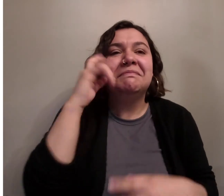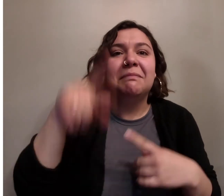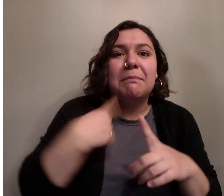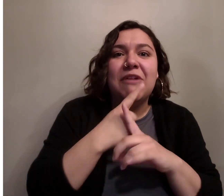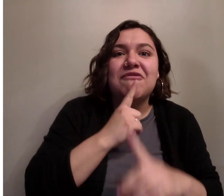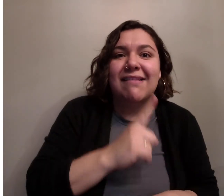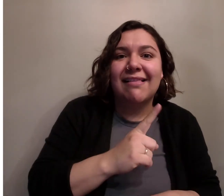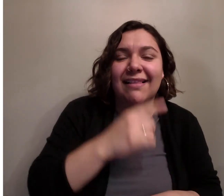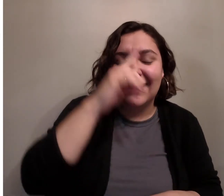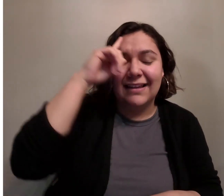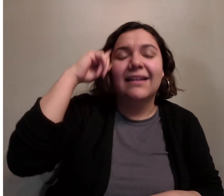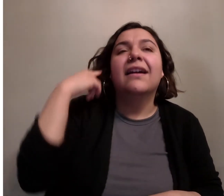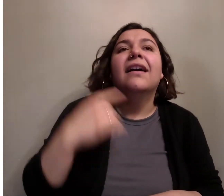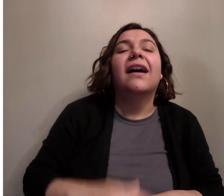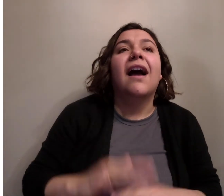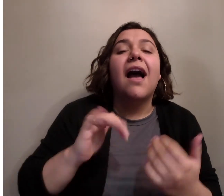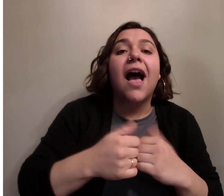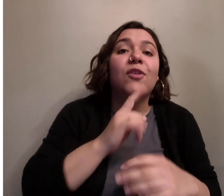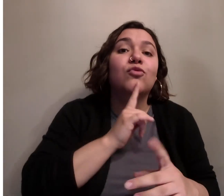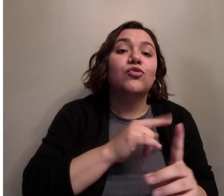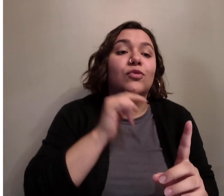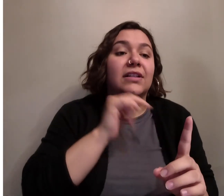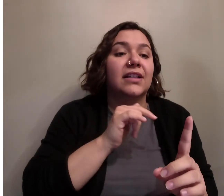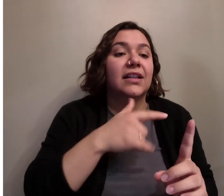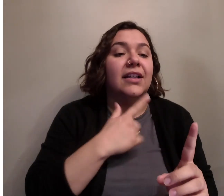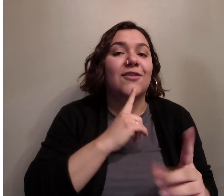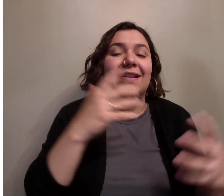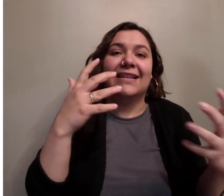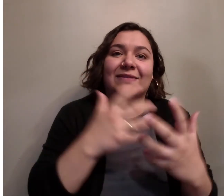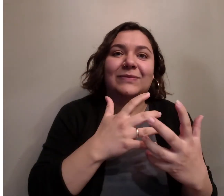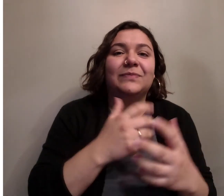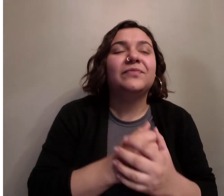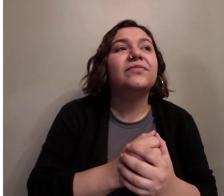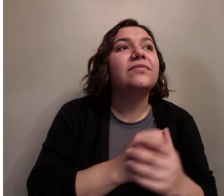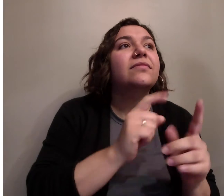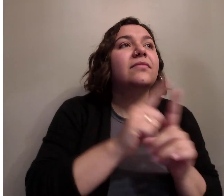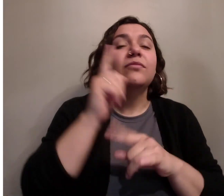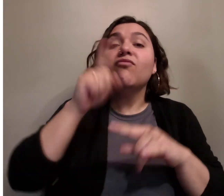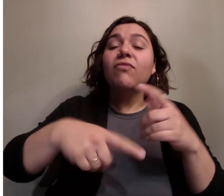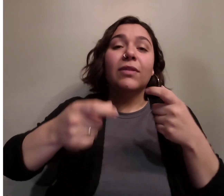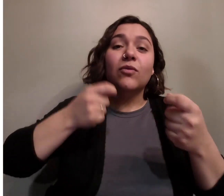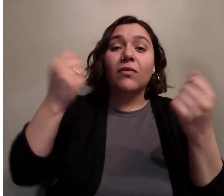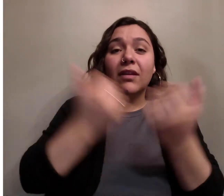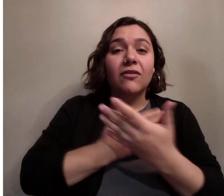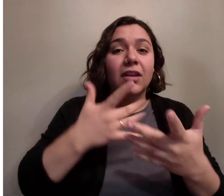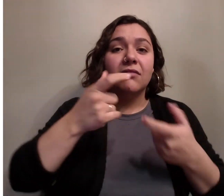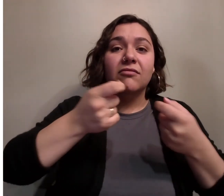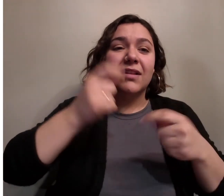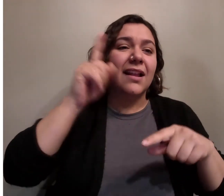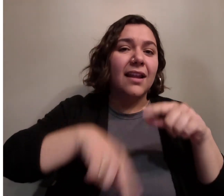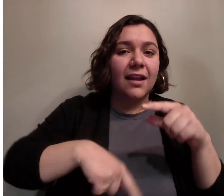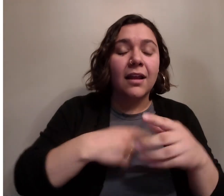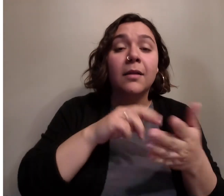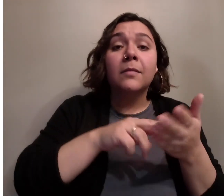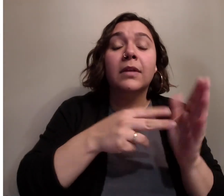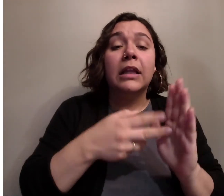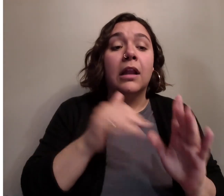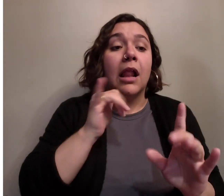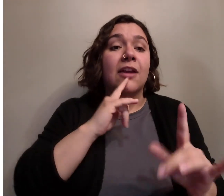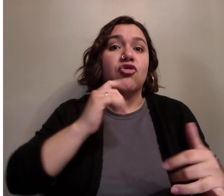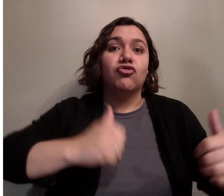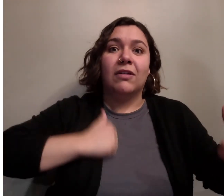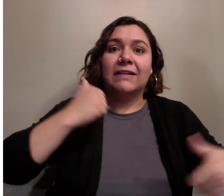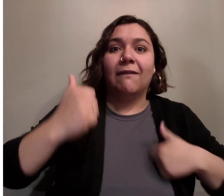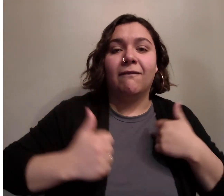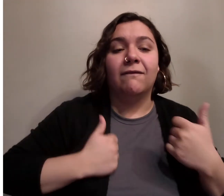our suspicions about reality and how truly frightening and out of control it all seems, and